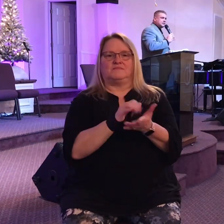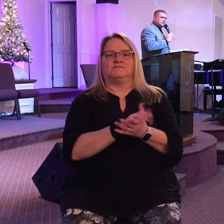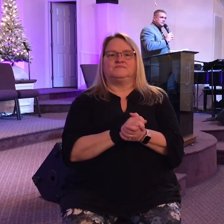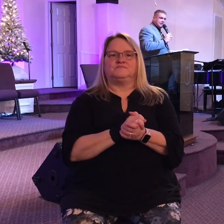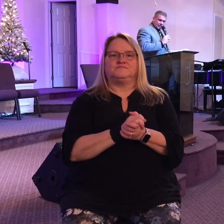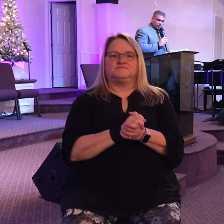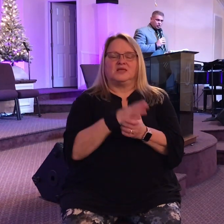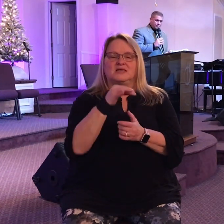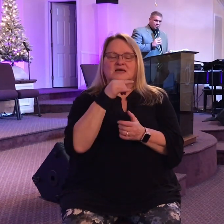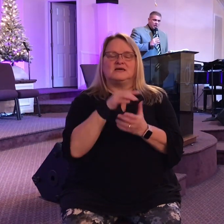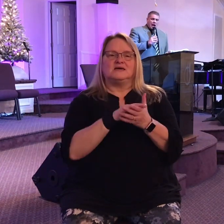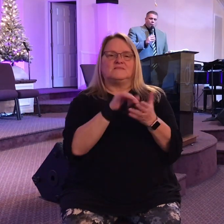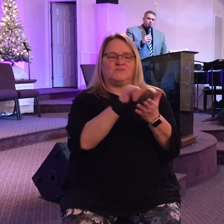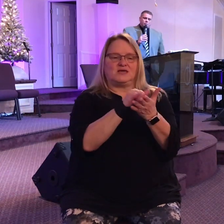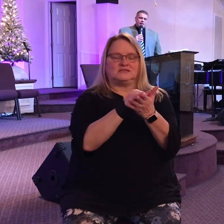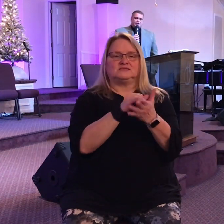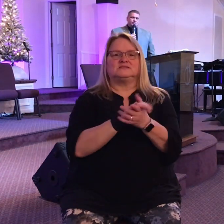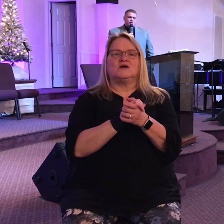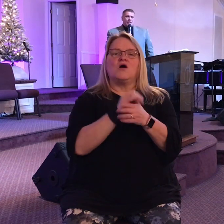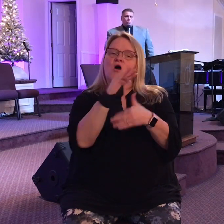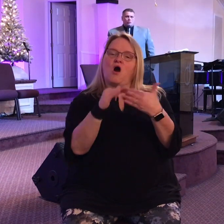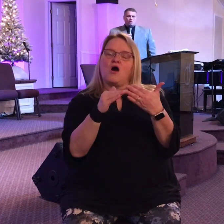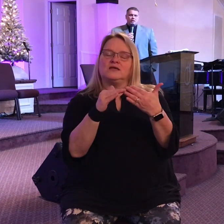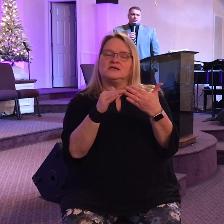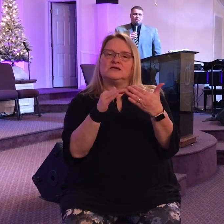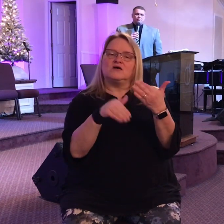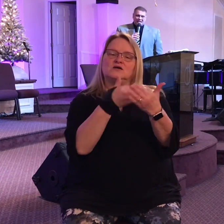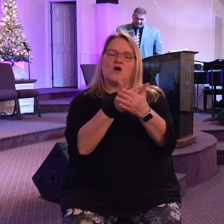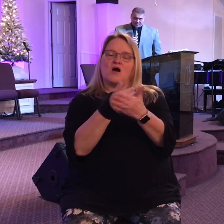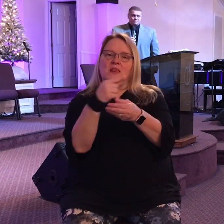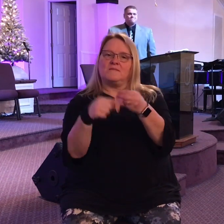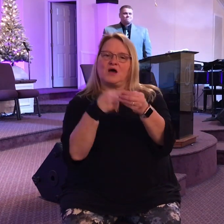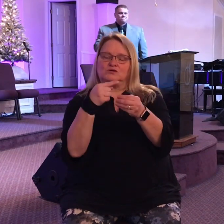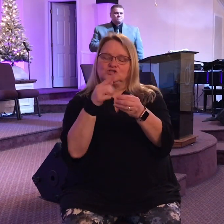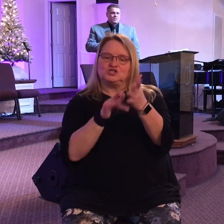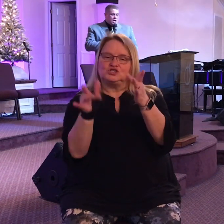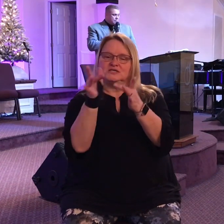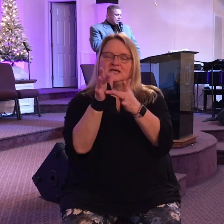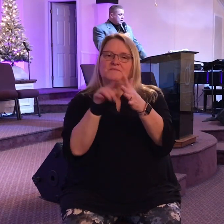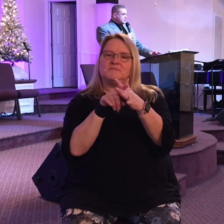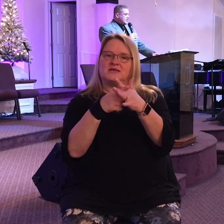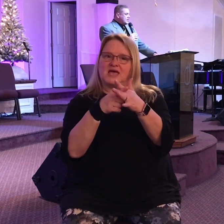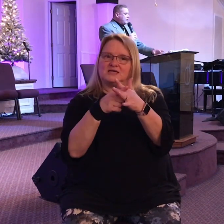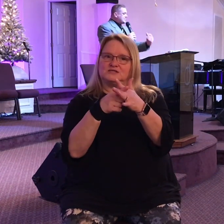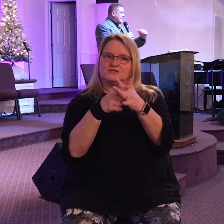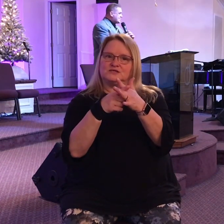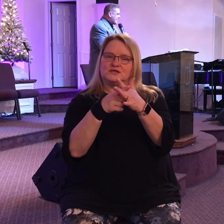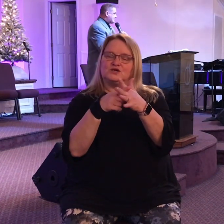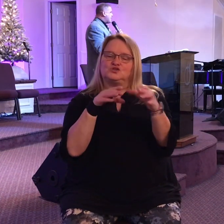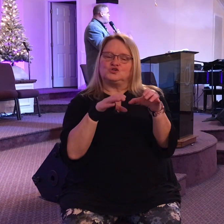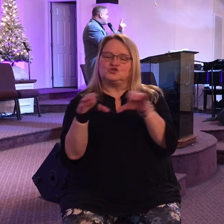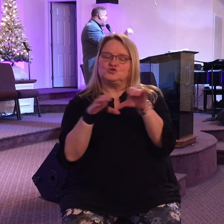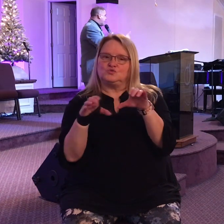and teach. I want you to pay attention to that word, began. Because notice